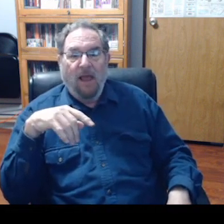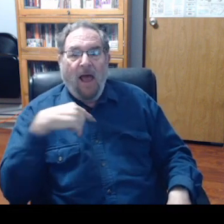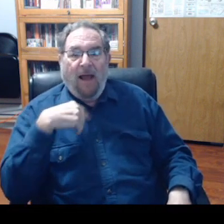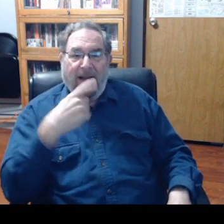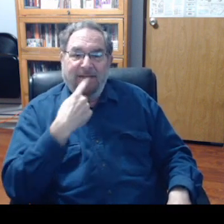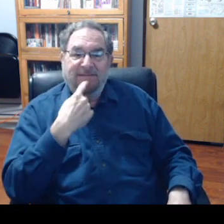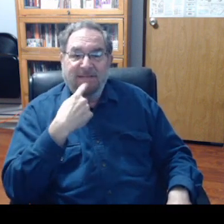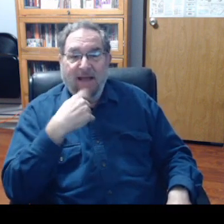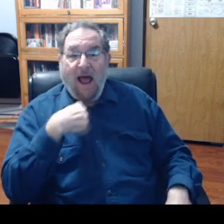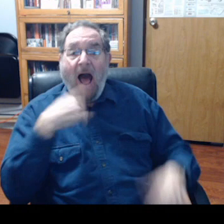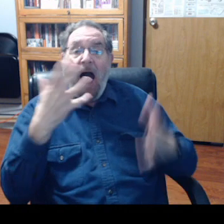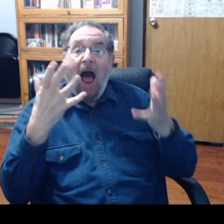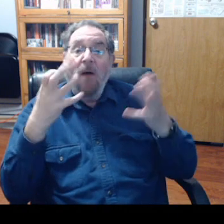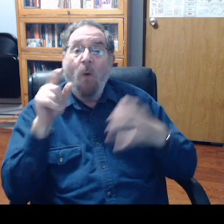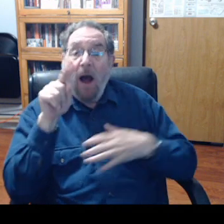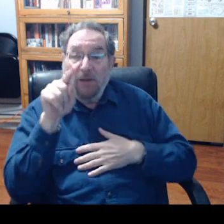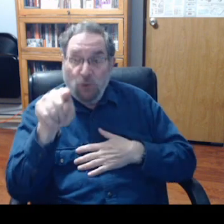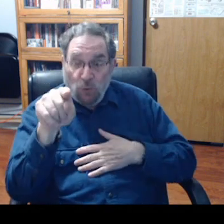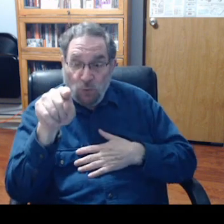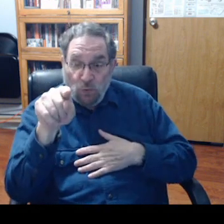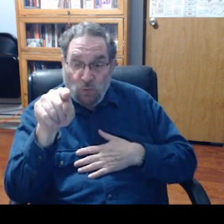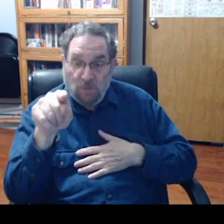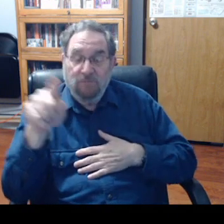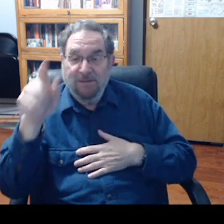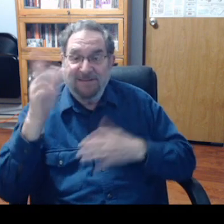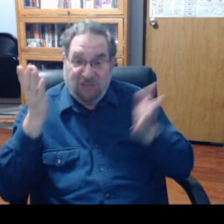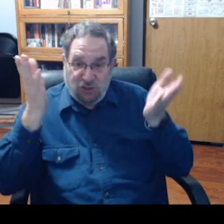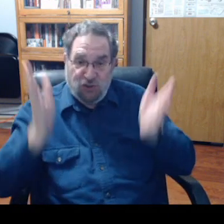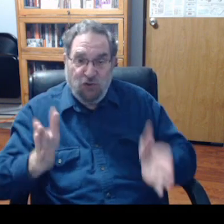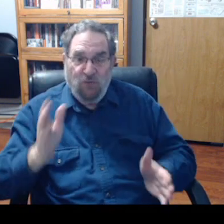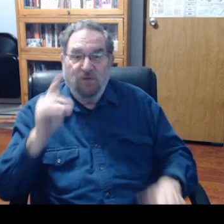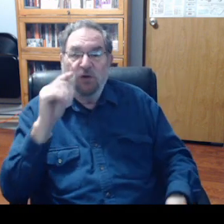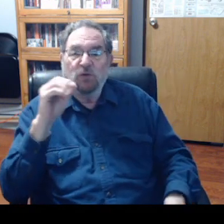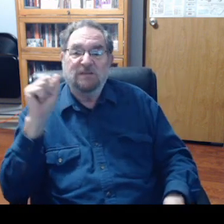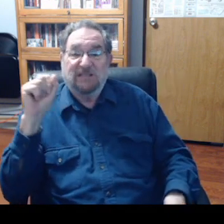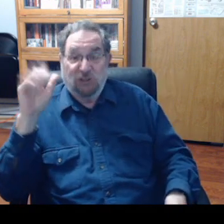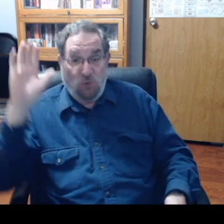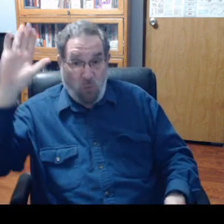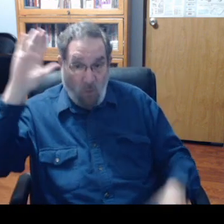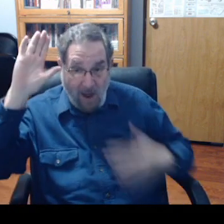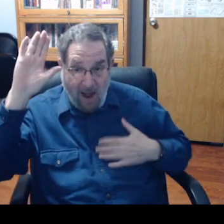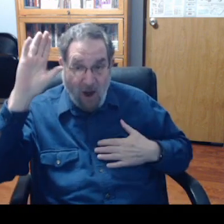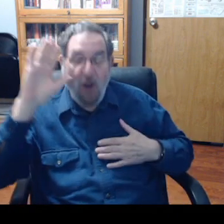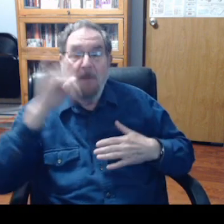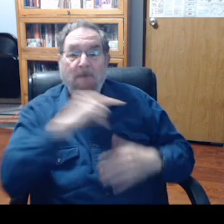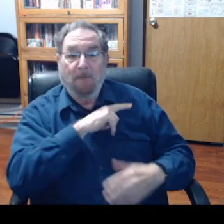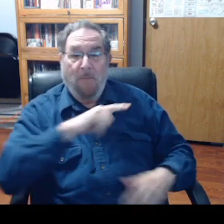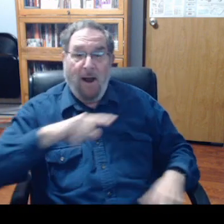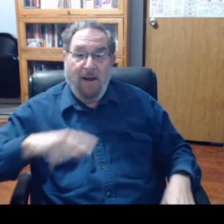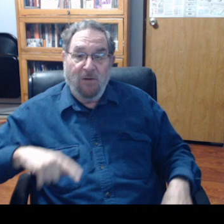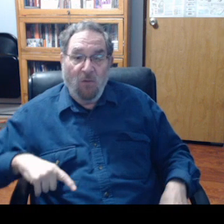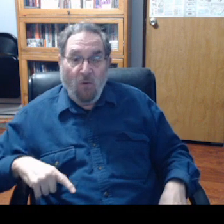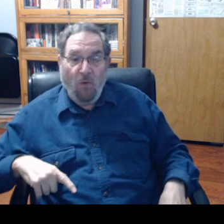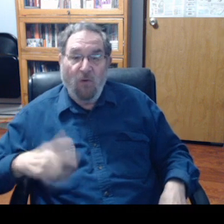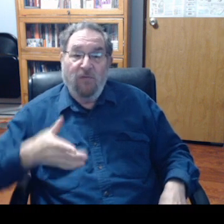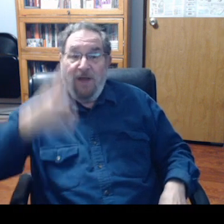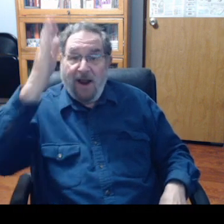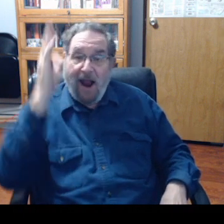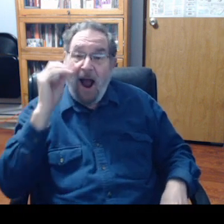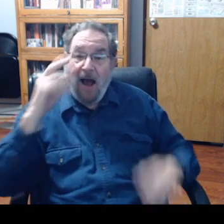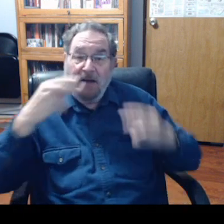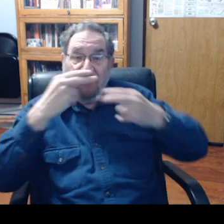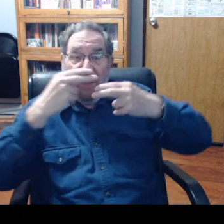He said, I want you, his servant, to swear by the Lord,